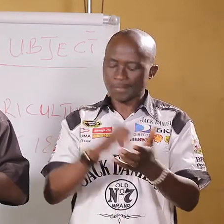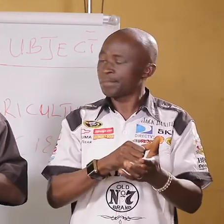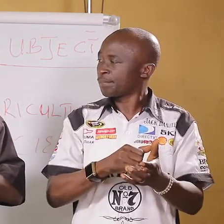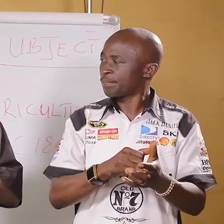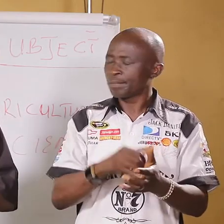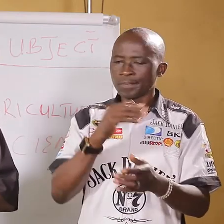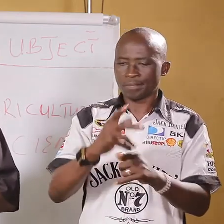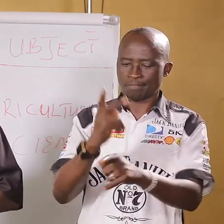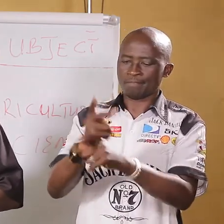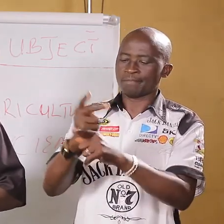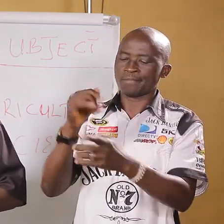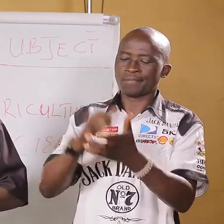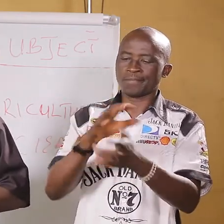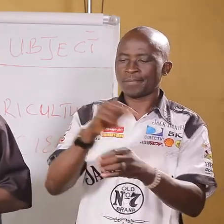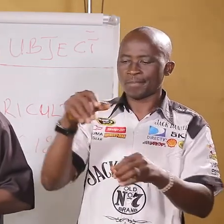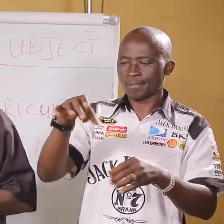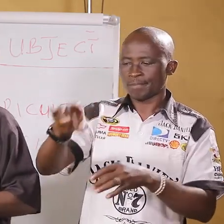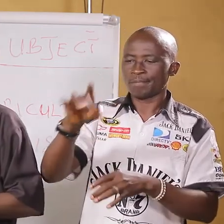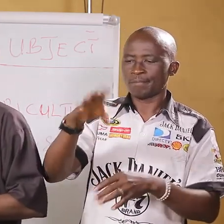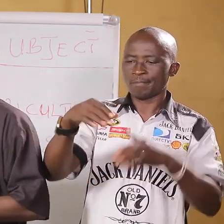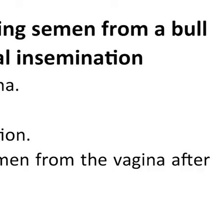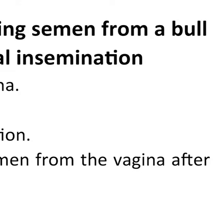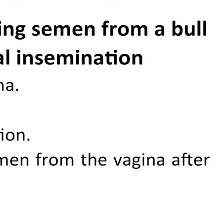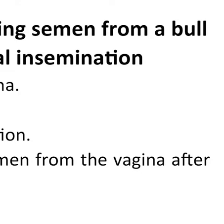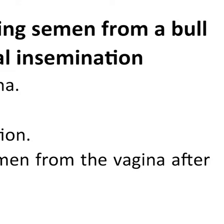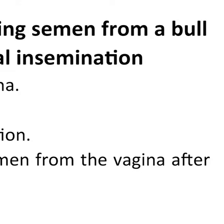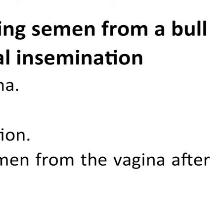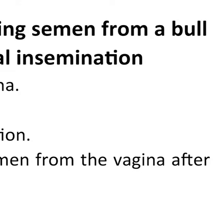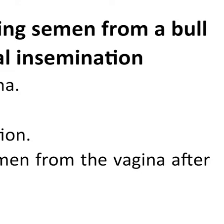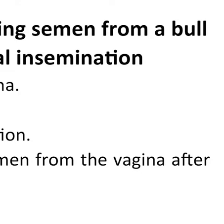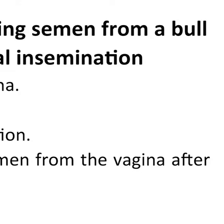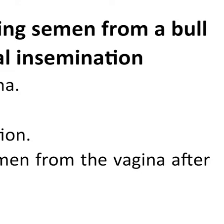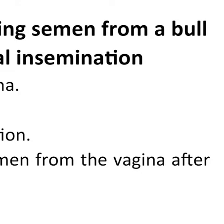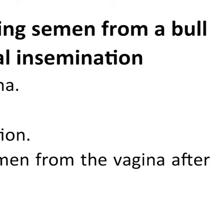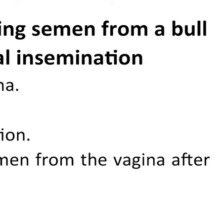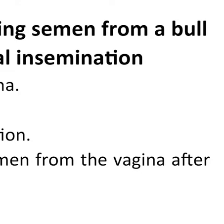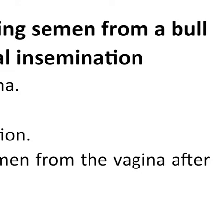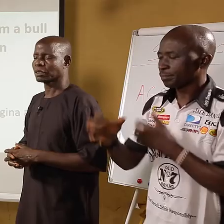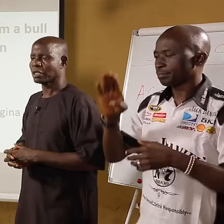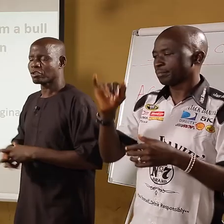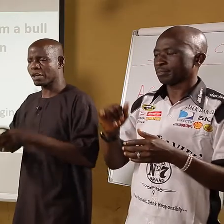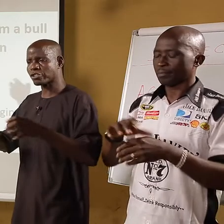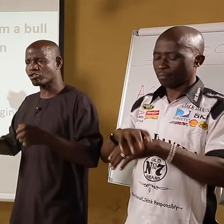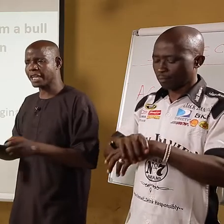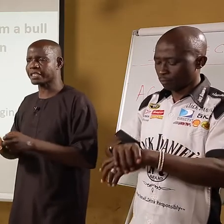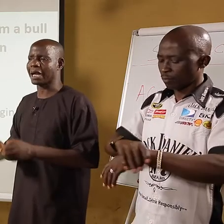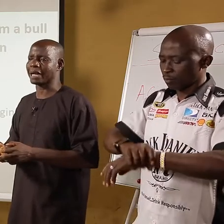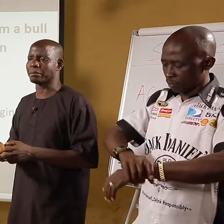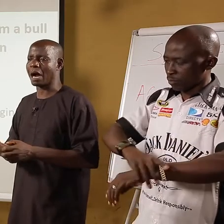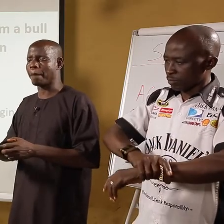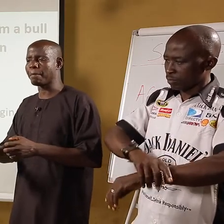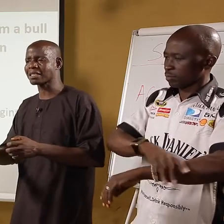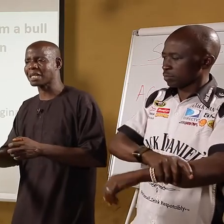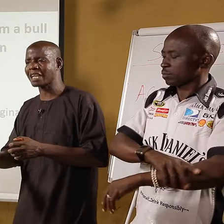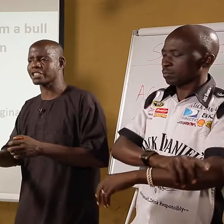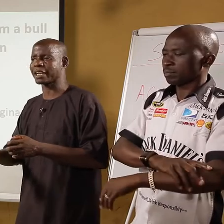and store it in the sperm tank. 2, by massaging. Restrain the